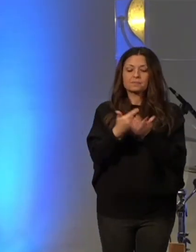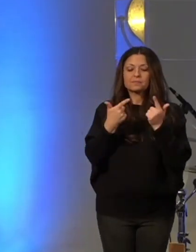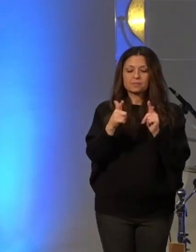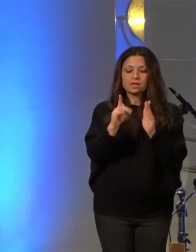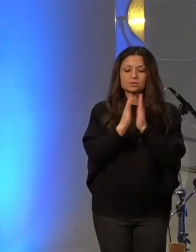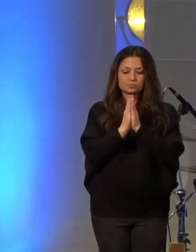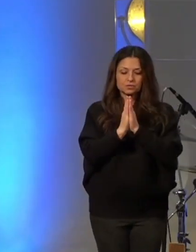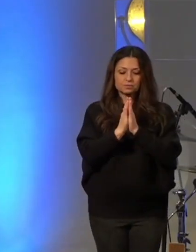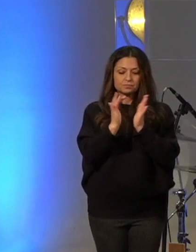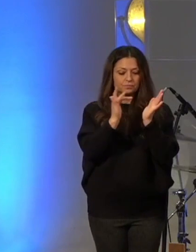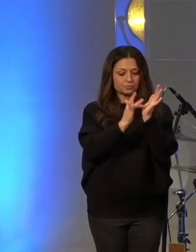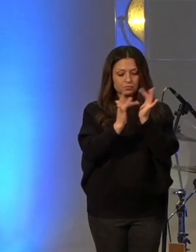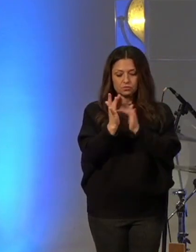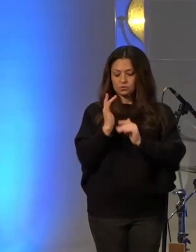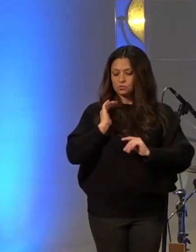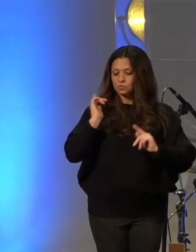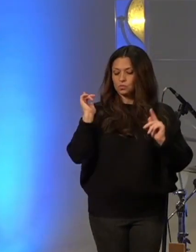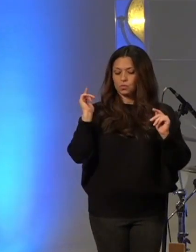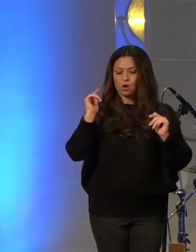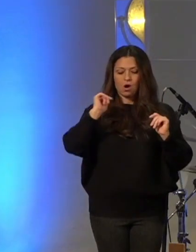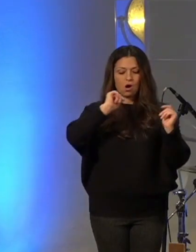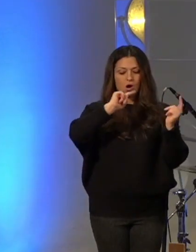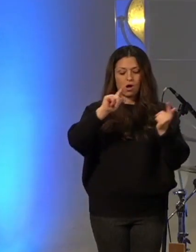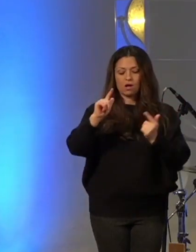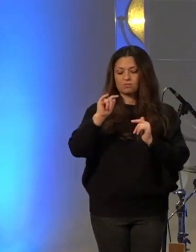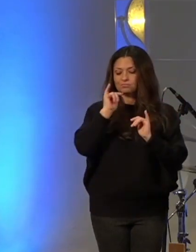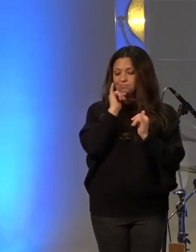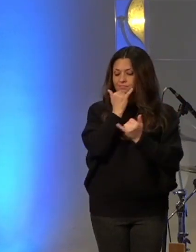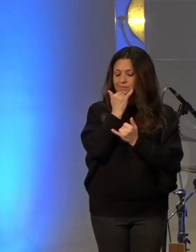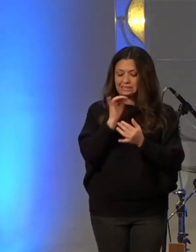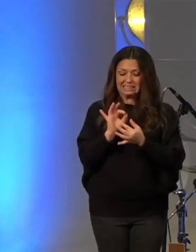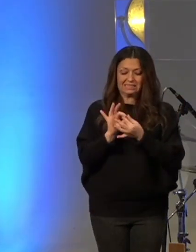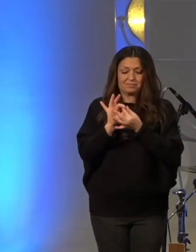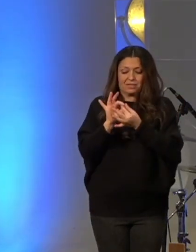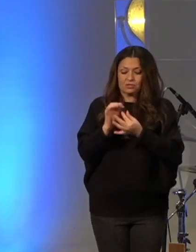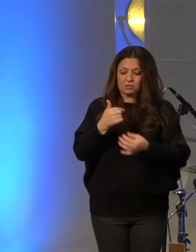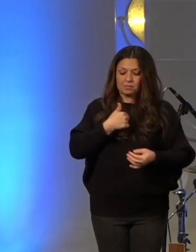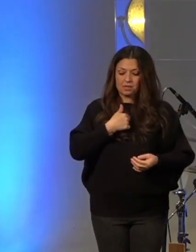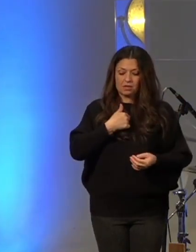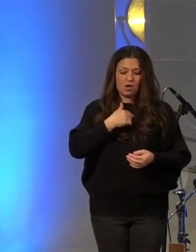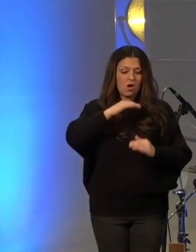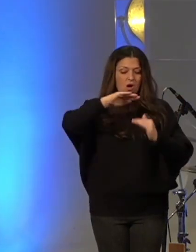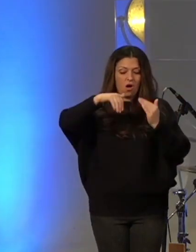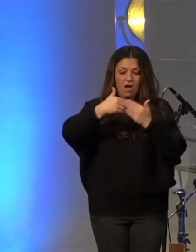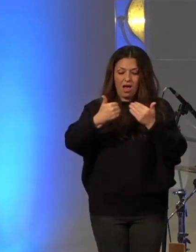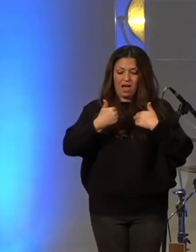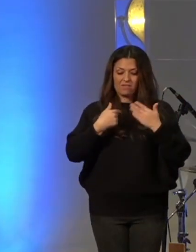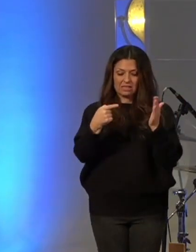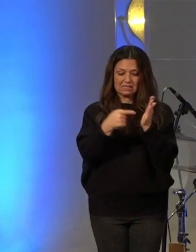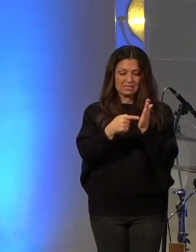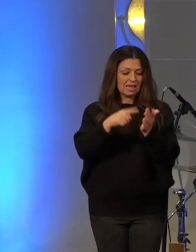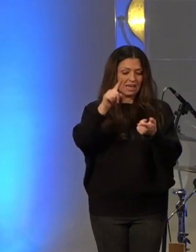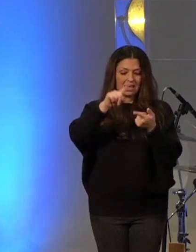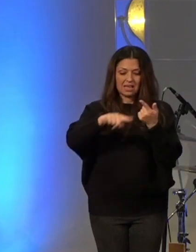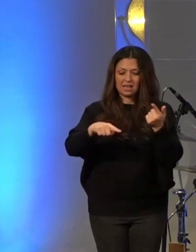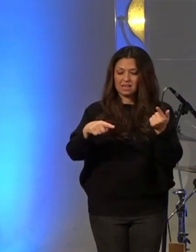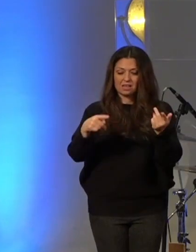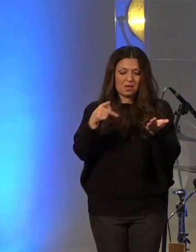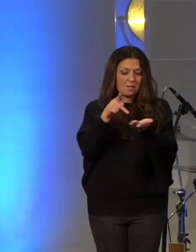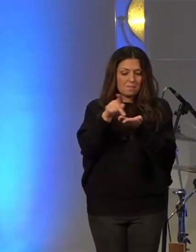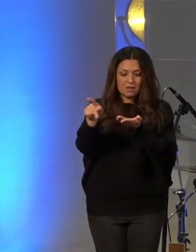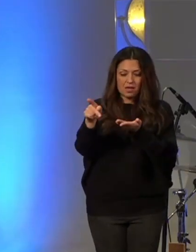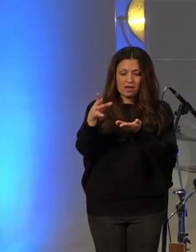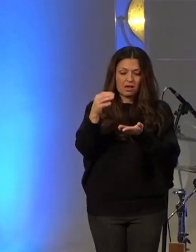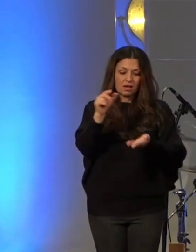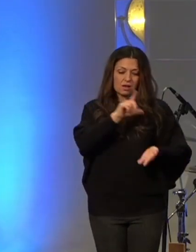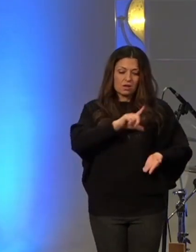Jesus, we've all messed up, especially me. We all have a debt we cannot pay. And we're here today